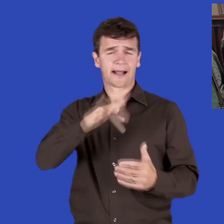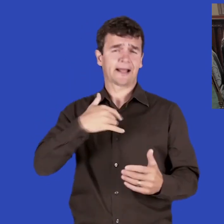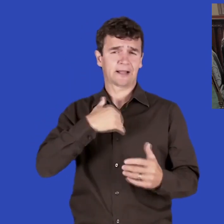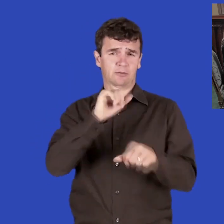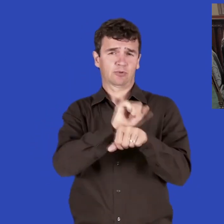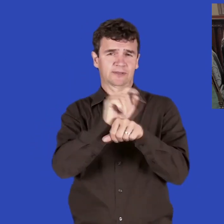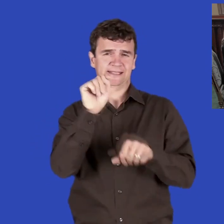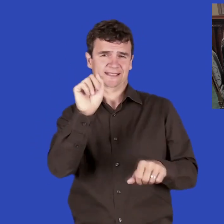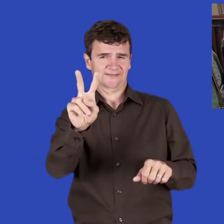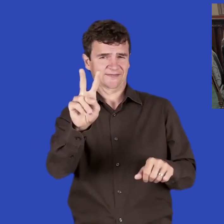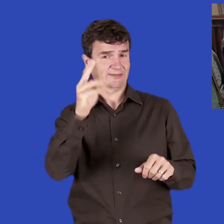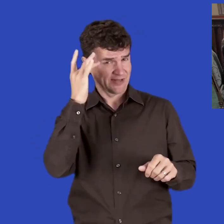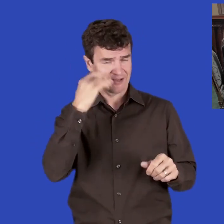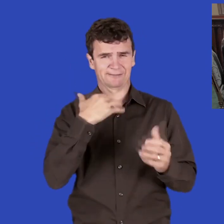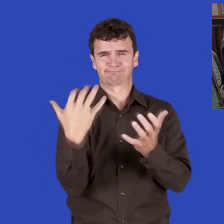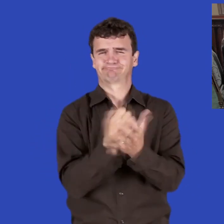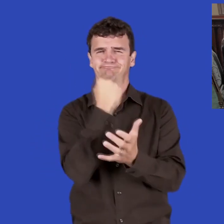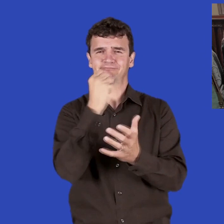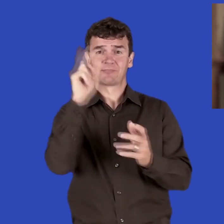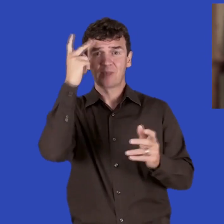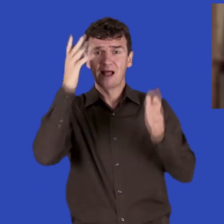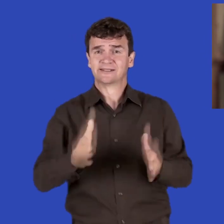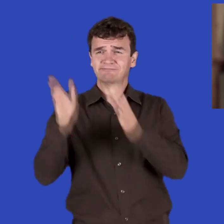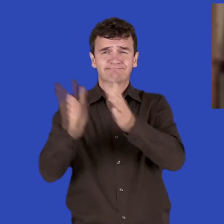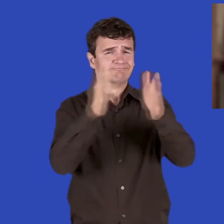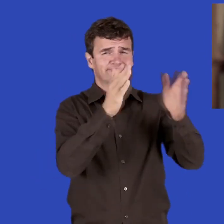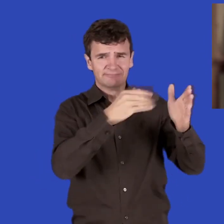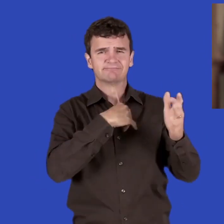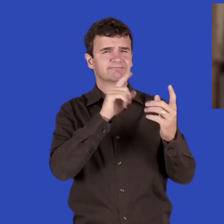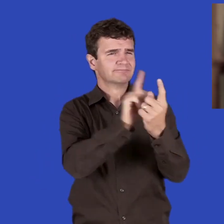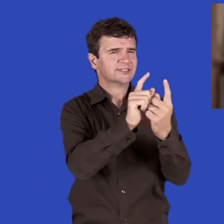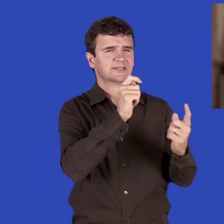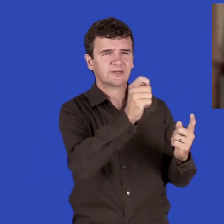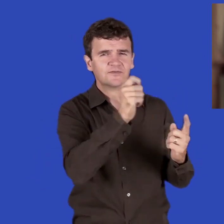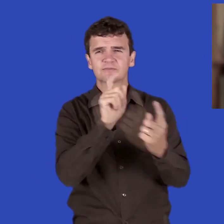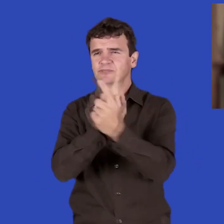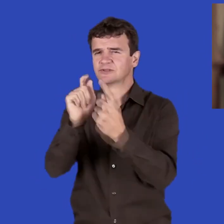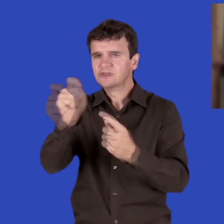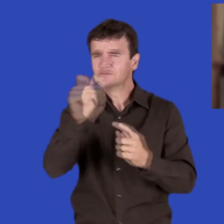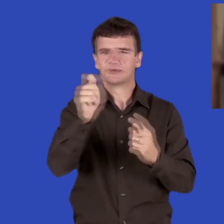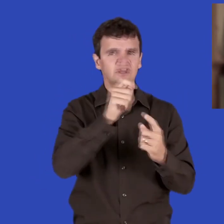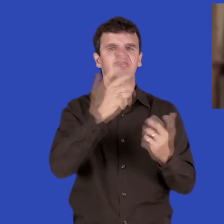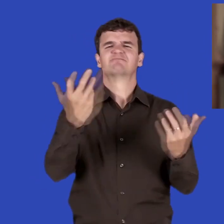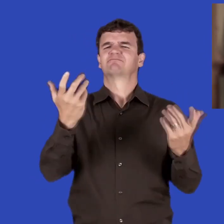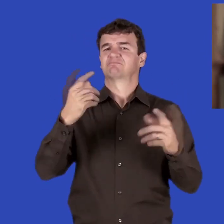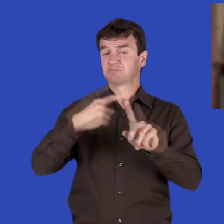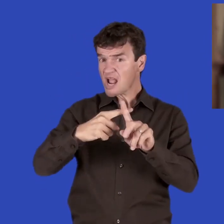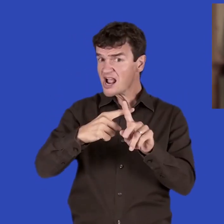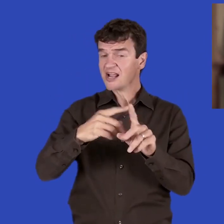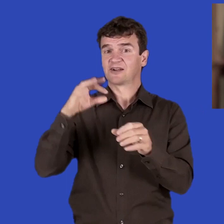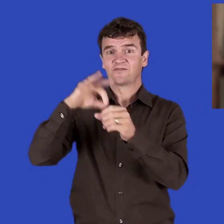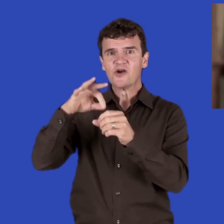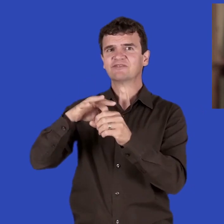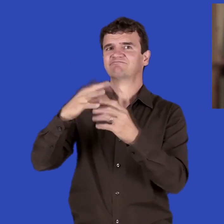great advantages of being on television as I was is that it gave me opportunities to interview and meet politicians